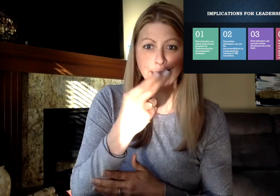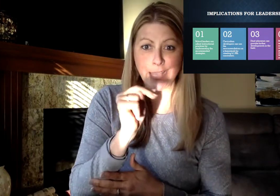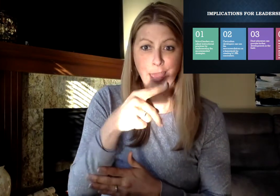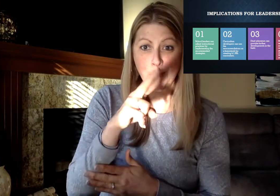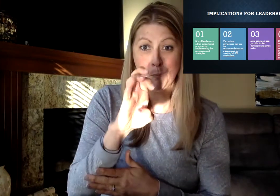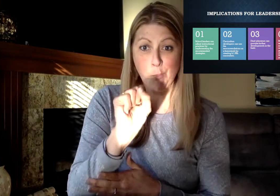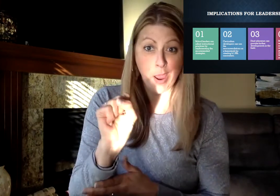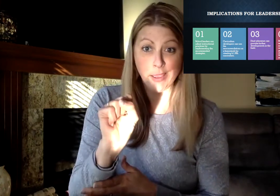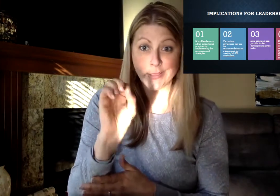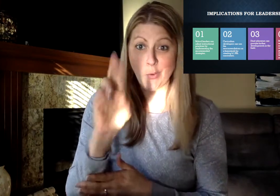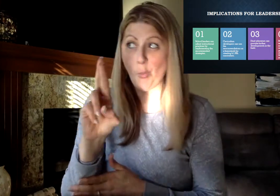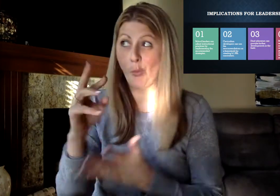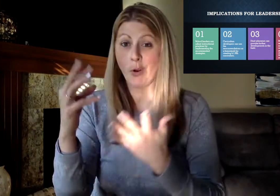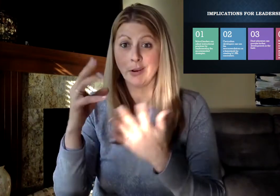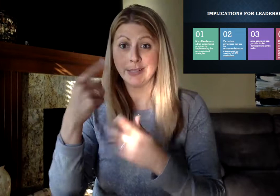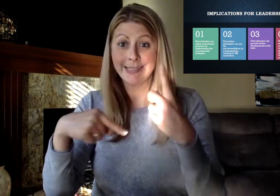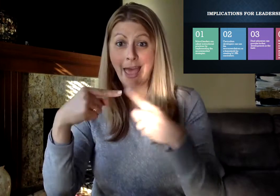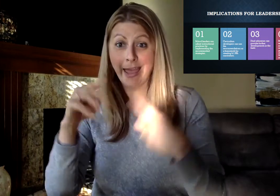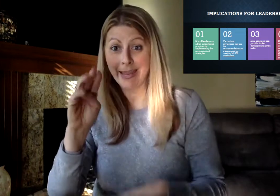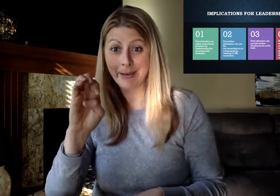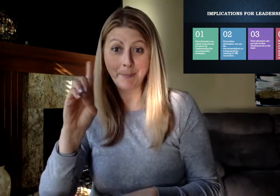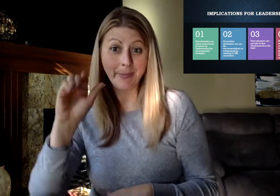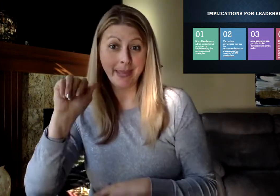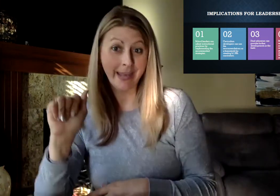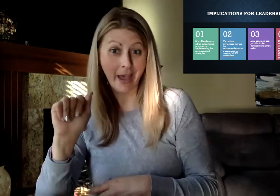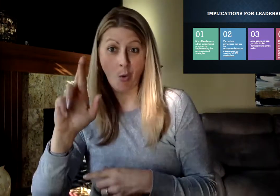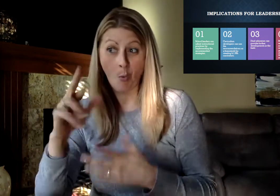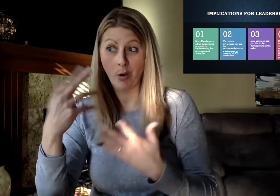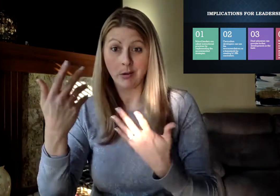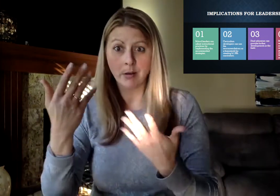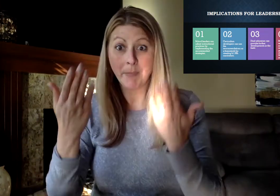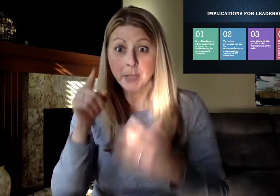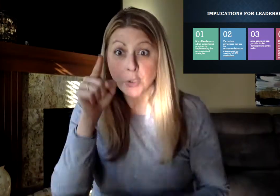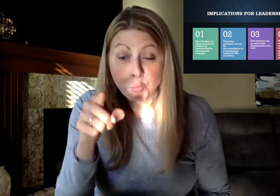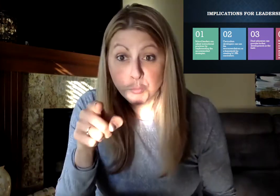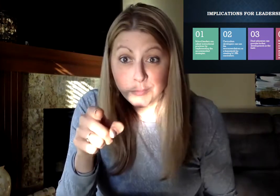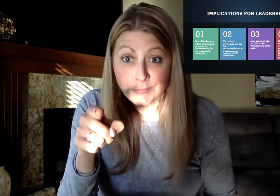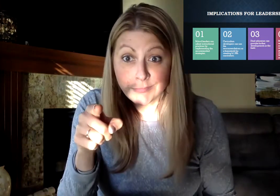Don Sign Press or Sign Media, or maybe you.